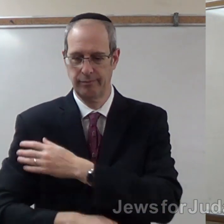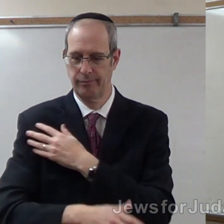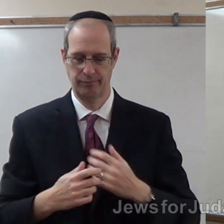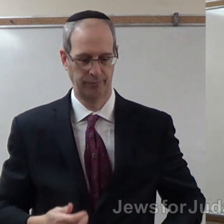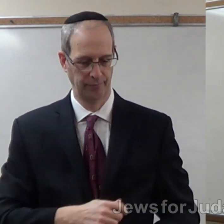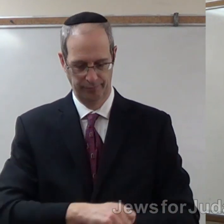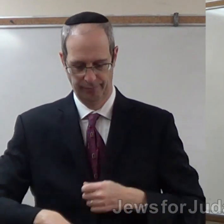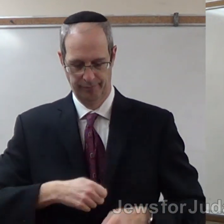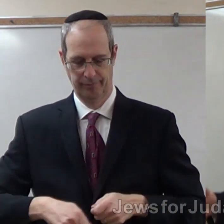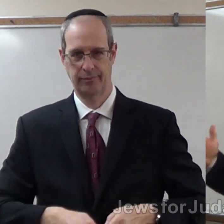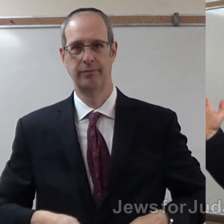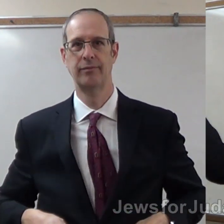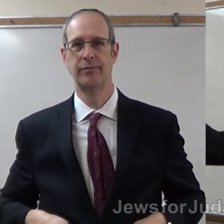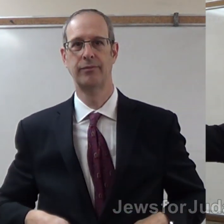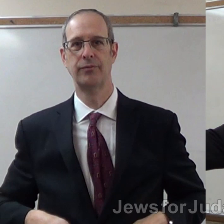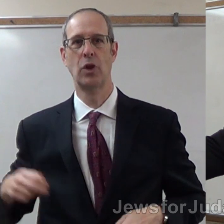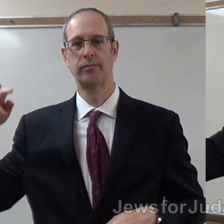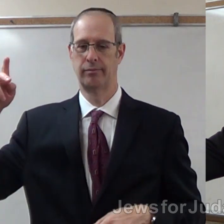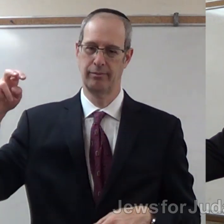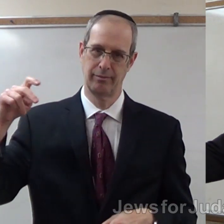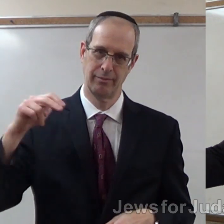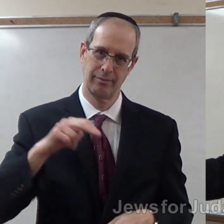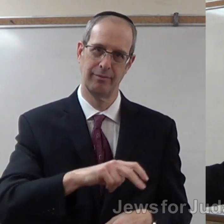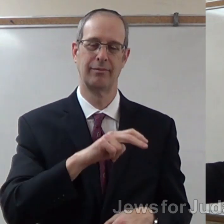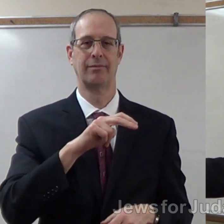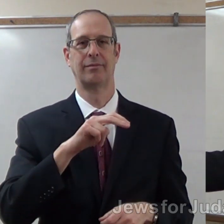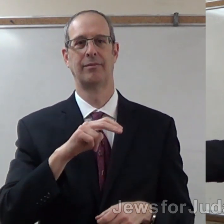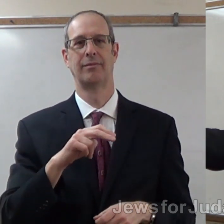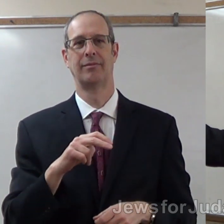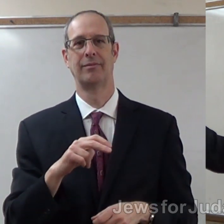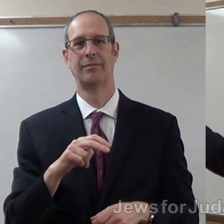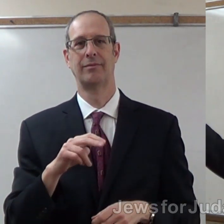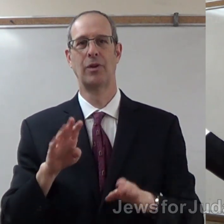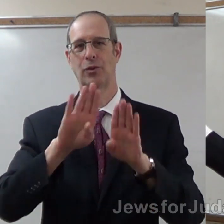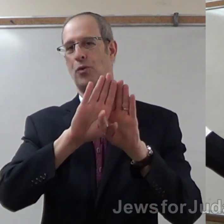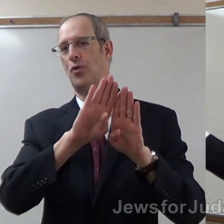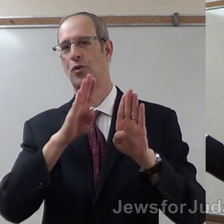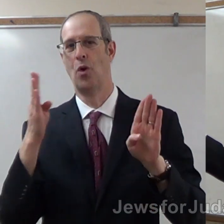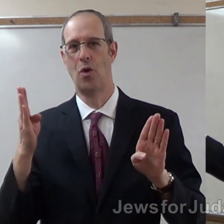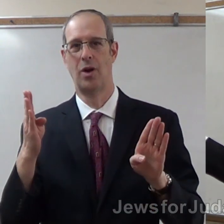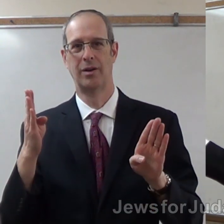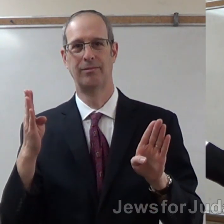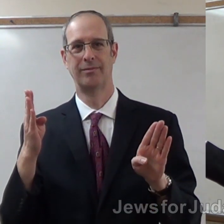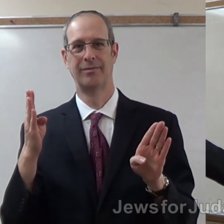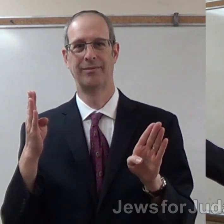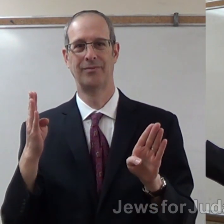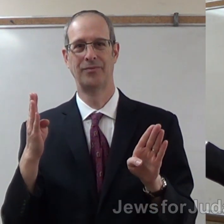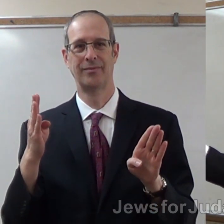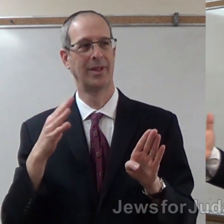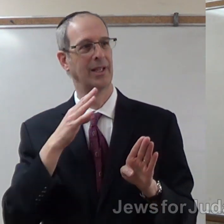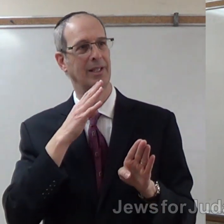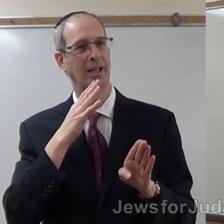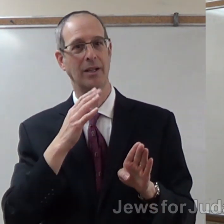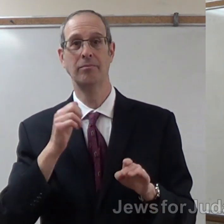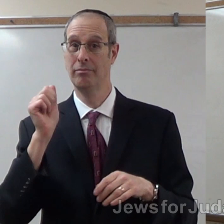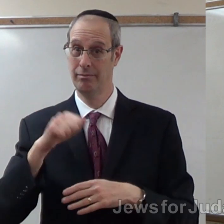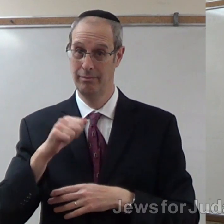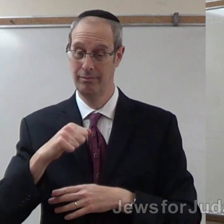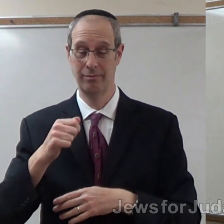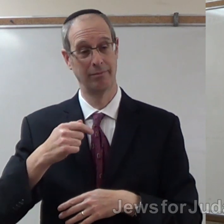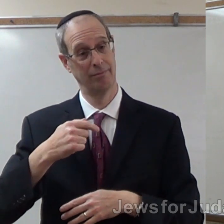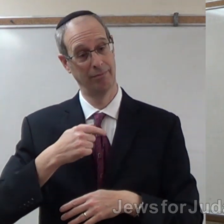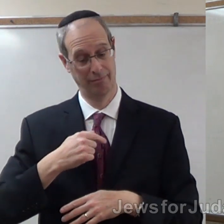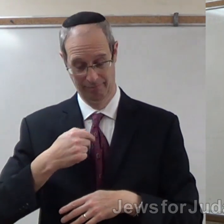bathrobe. He goes downstairs. He opens the door. He says, yes, I